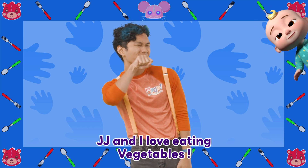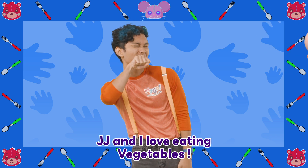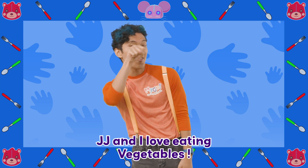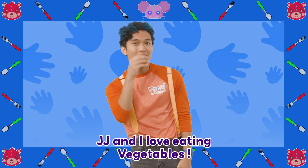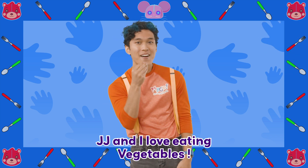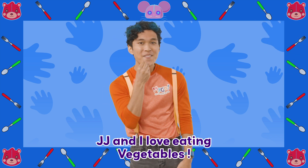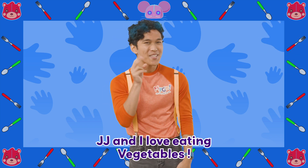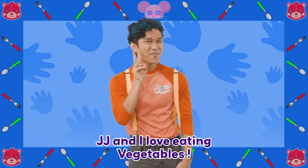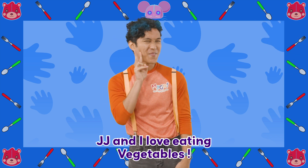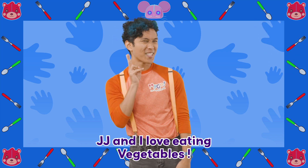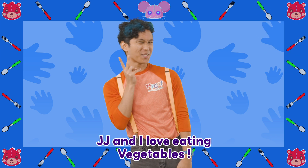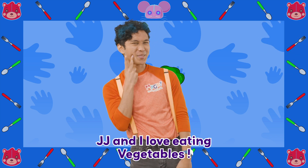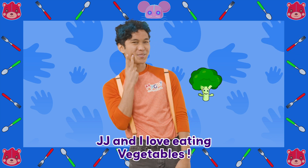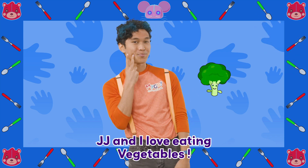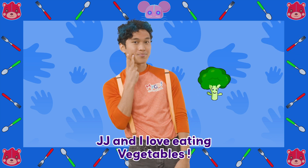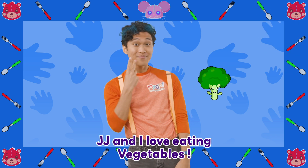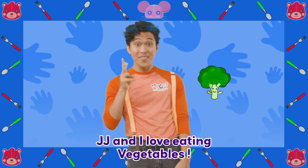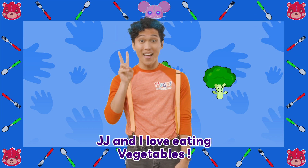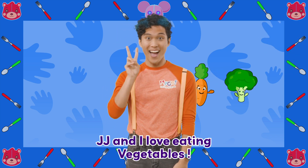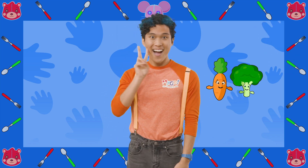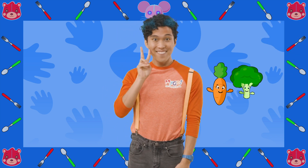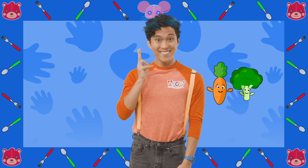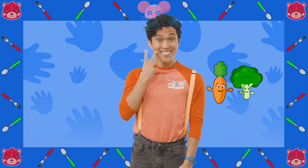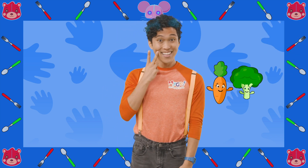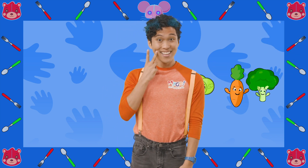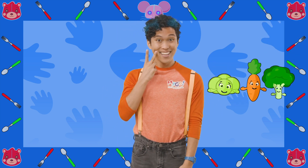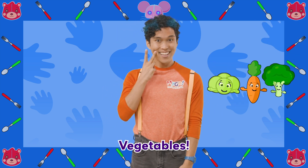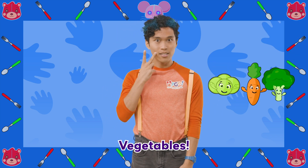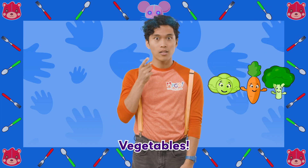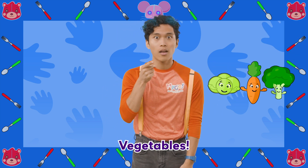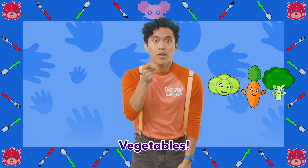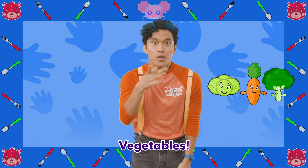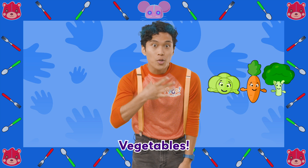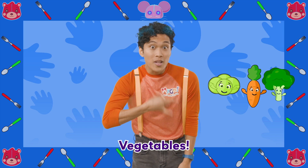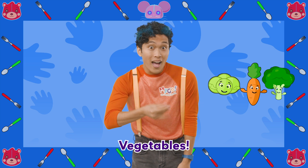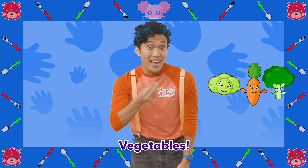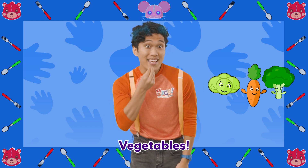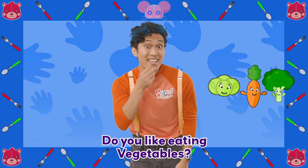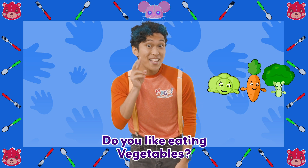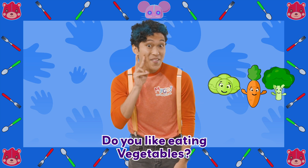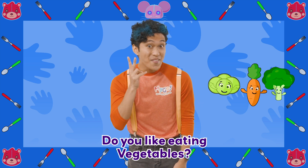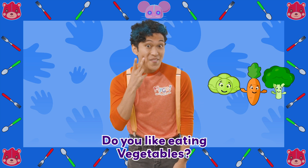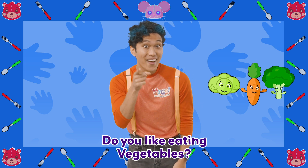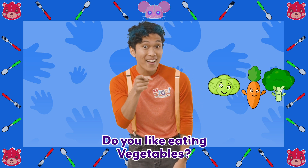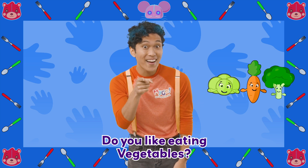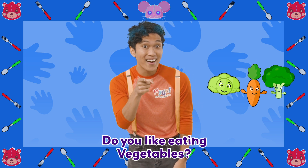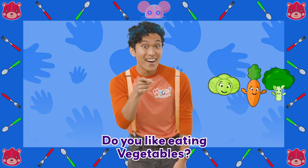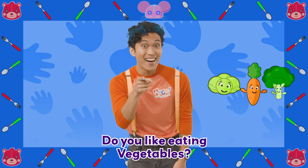JJ and I love eating vegetables. Vegetables? Do you like eating vegetables?